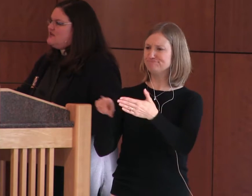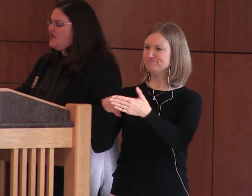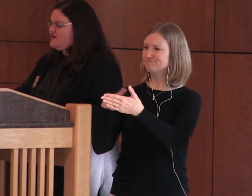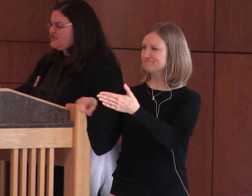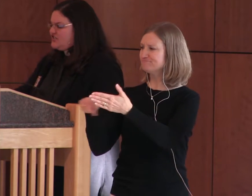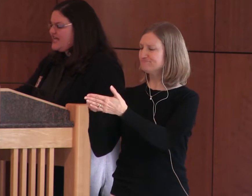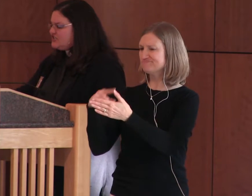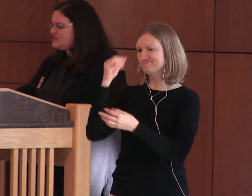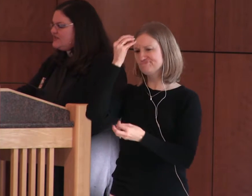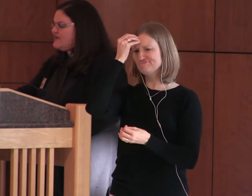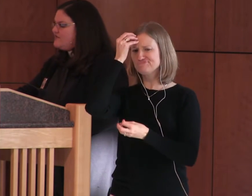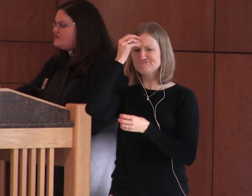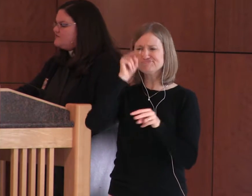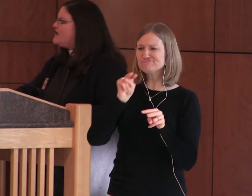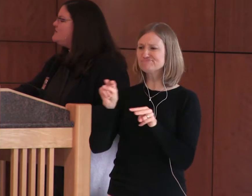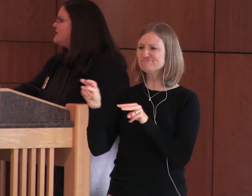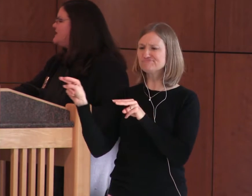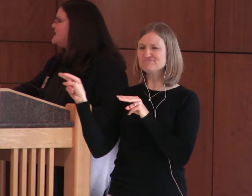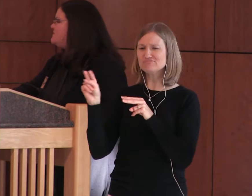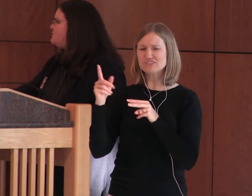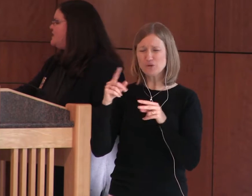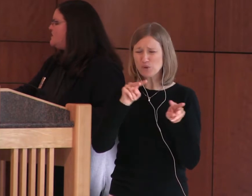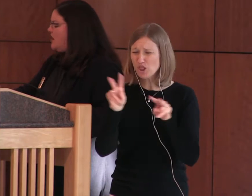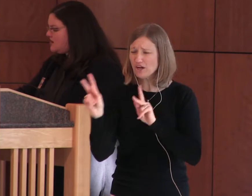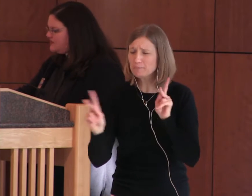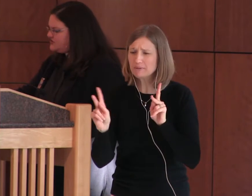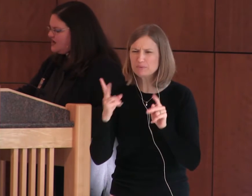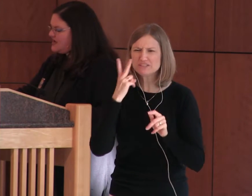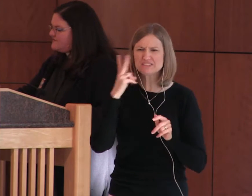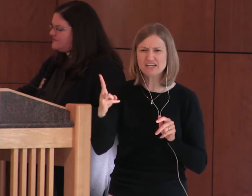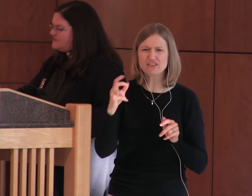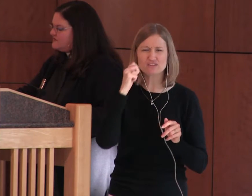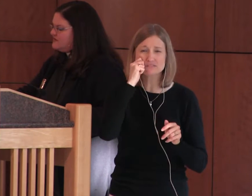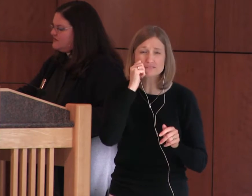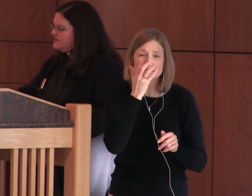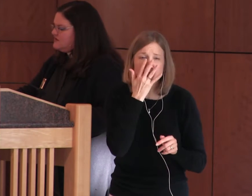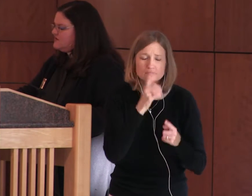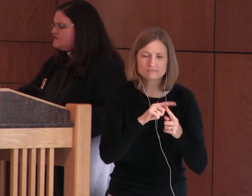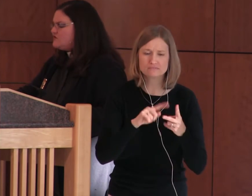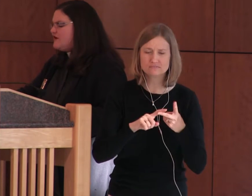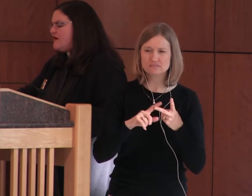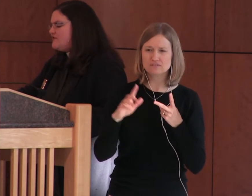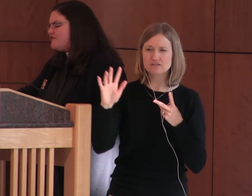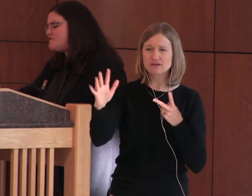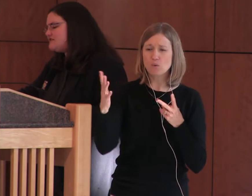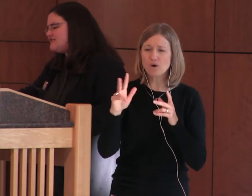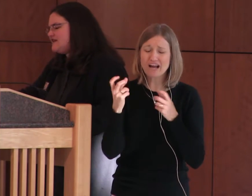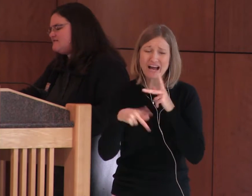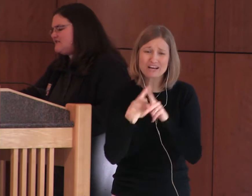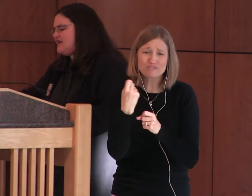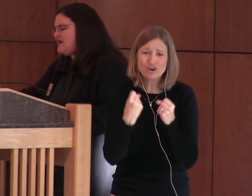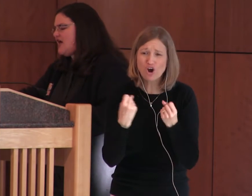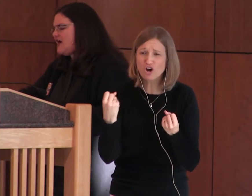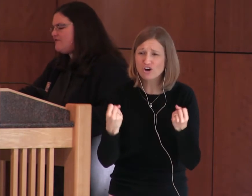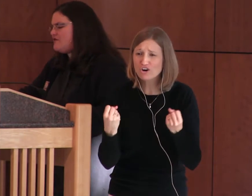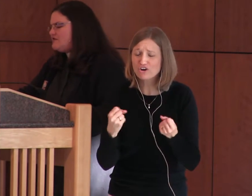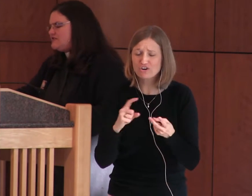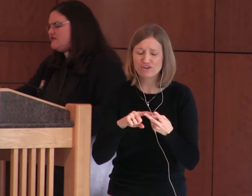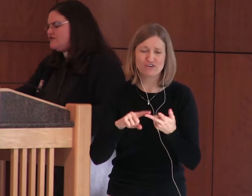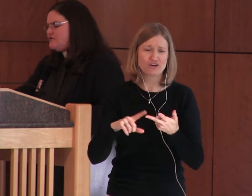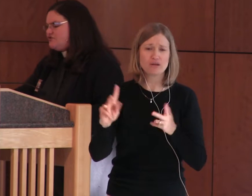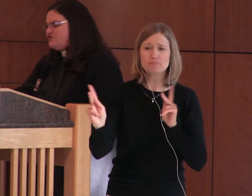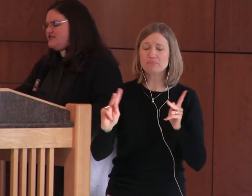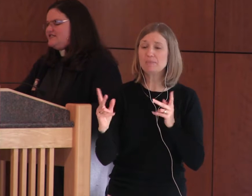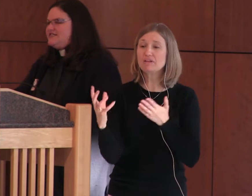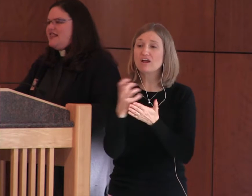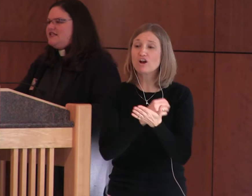race, on our education levels, where we live, what car we drive. Those who are on food stamps get eye rolls